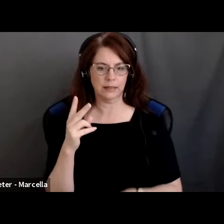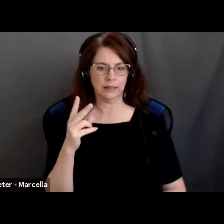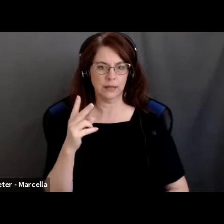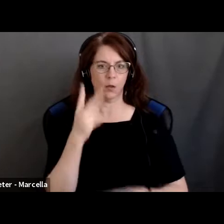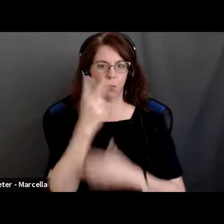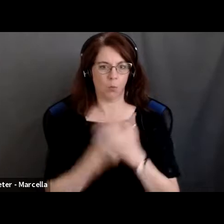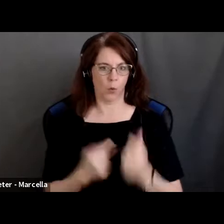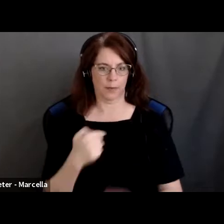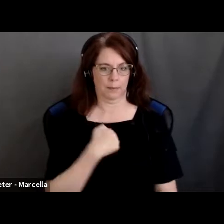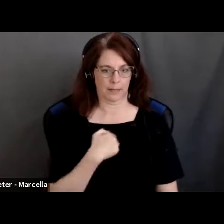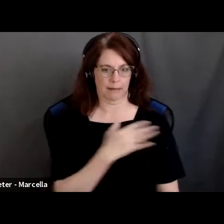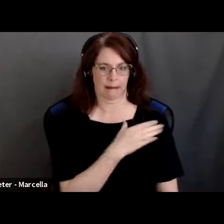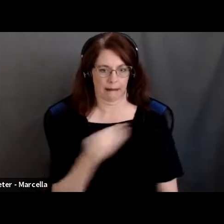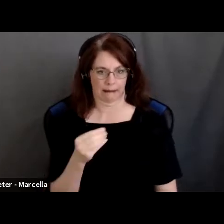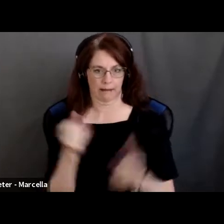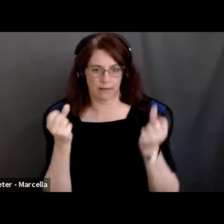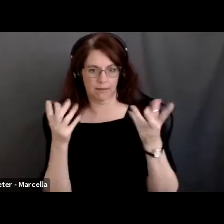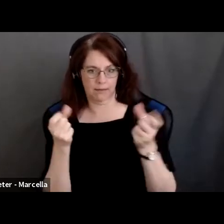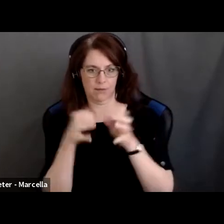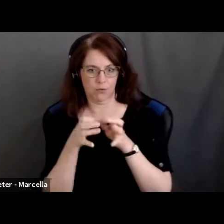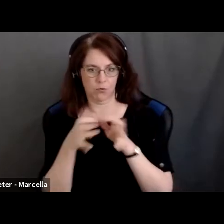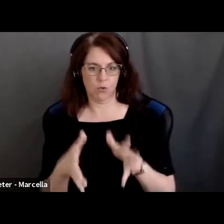both me and the interpreter now?